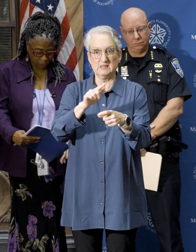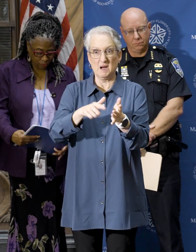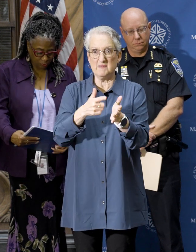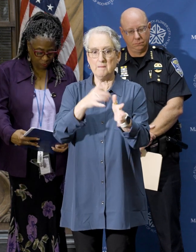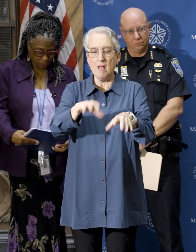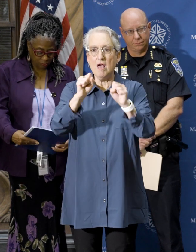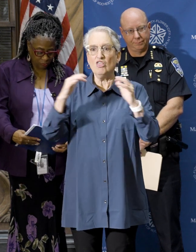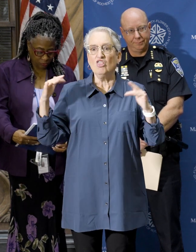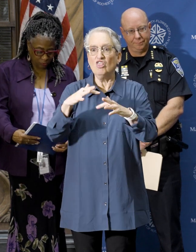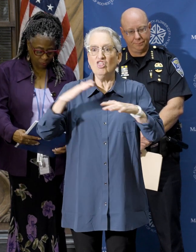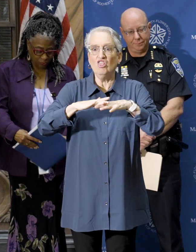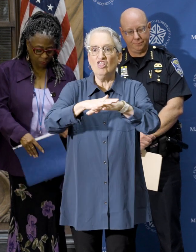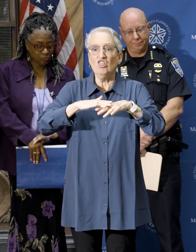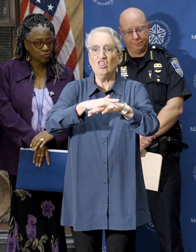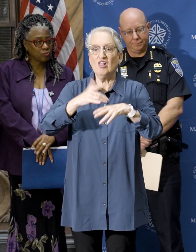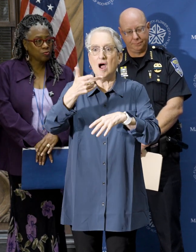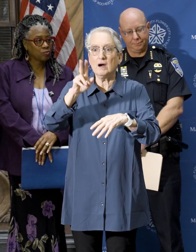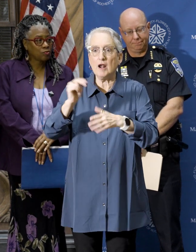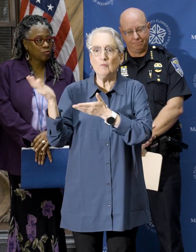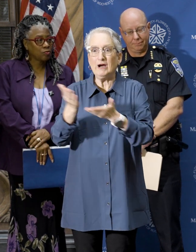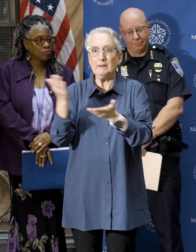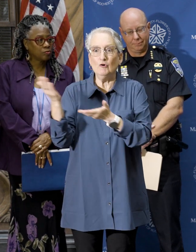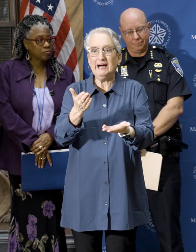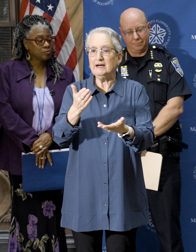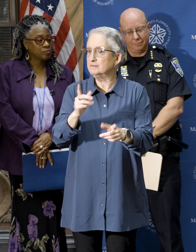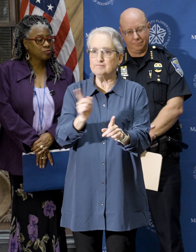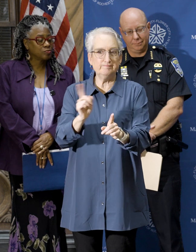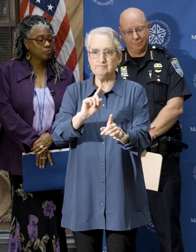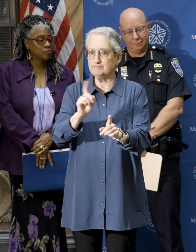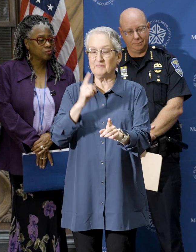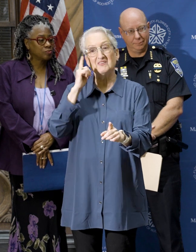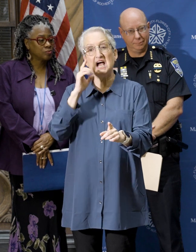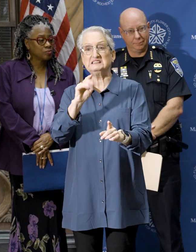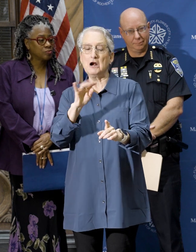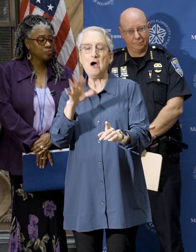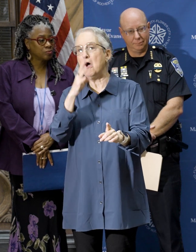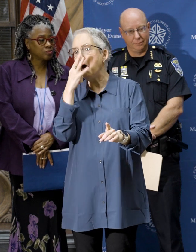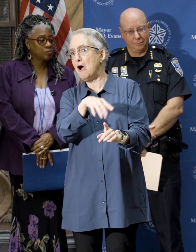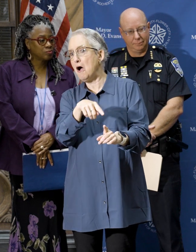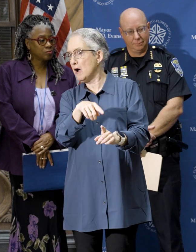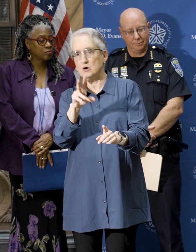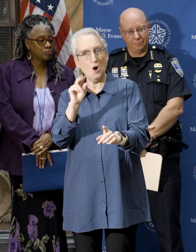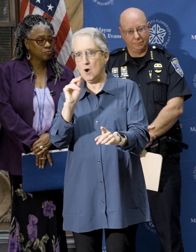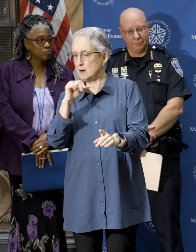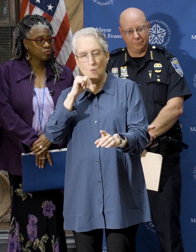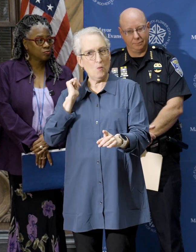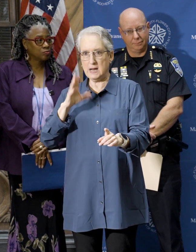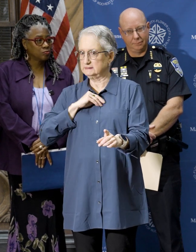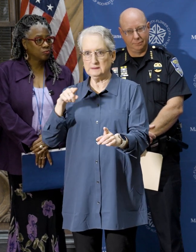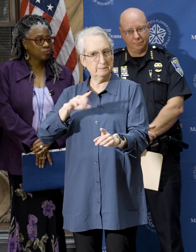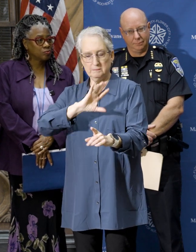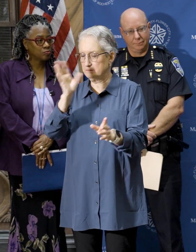let people bring in firearms and think they're going to get away with it and think we're not going to do anything about it. Those days are over. We are not going to tolerate that in the city, as long as I